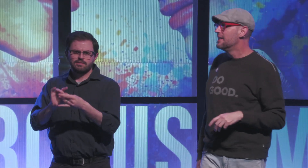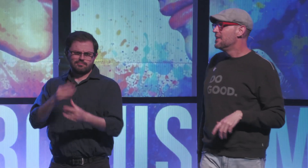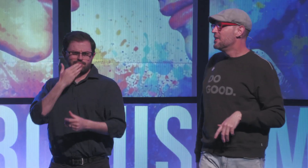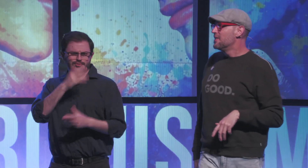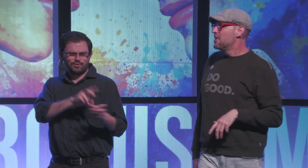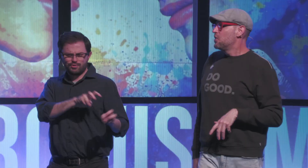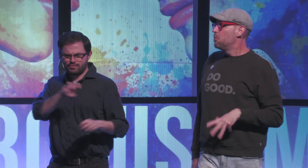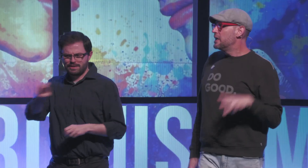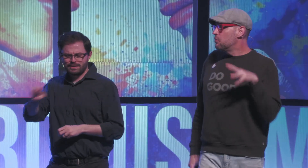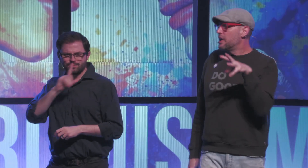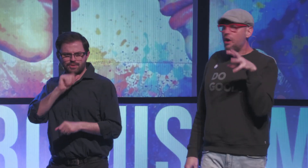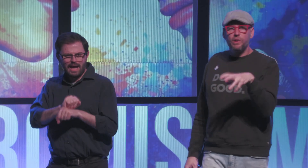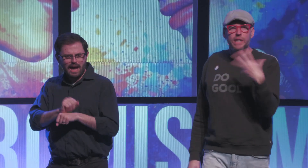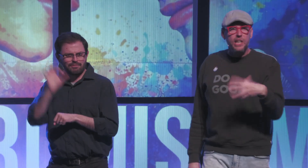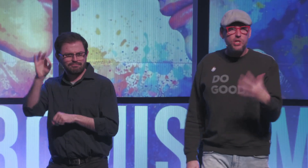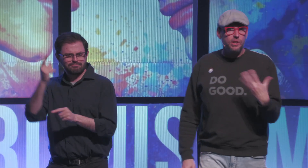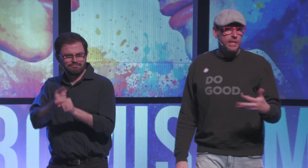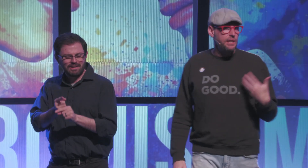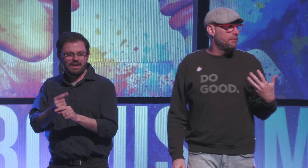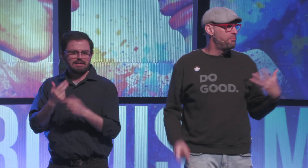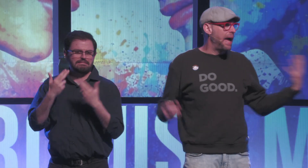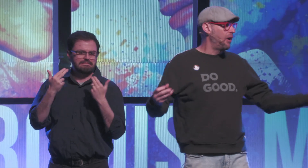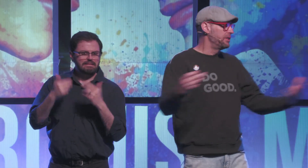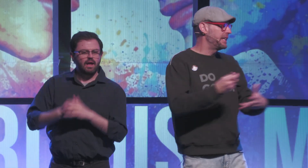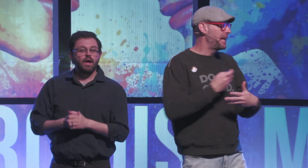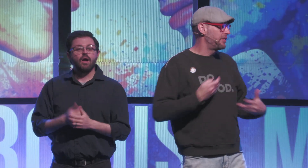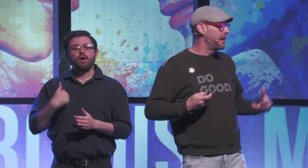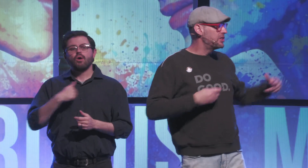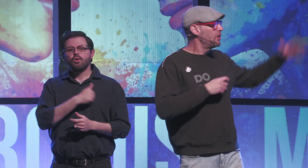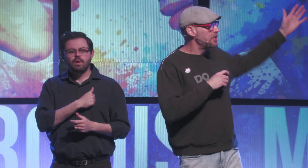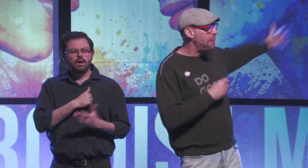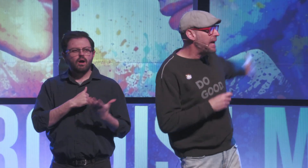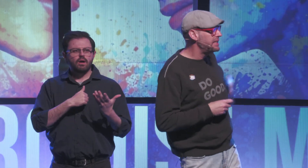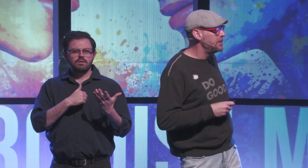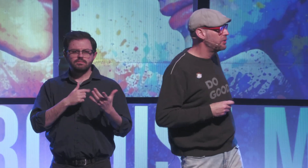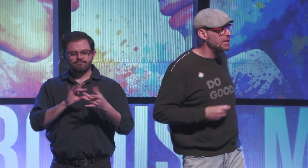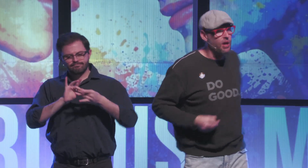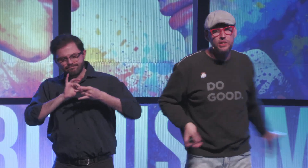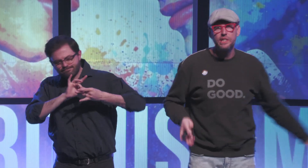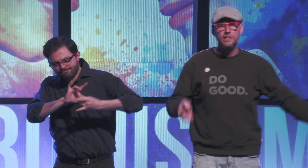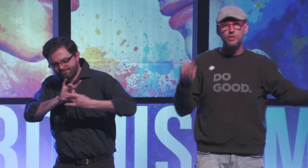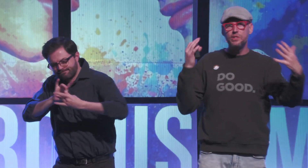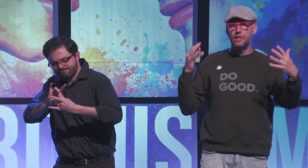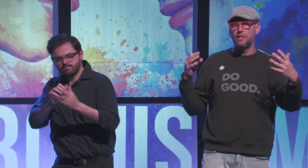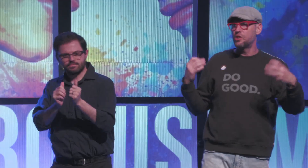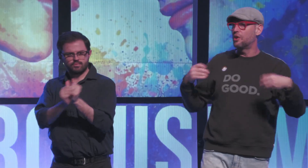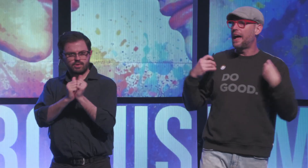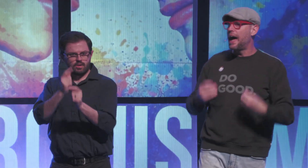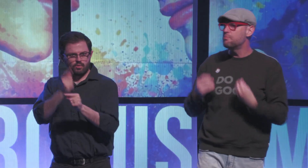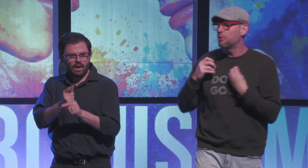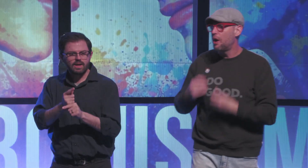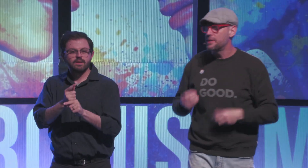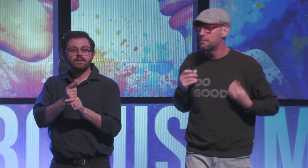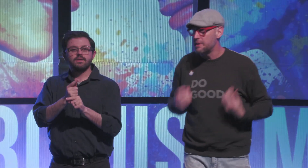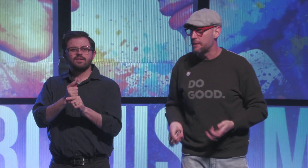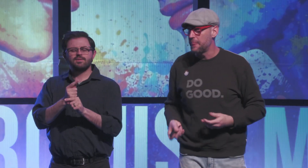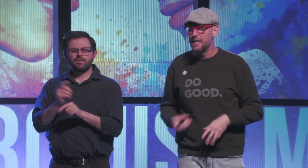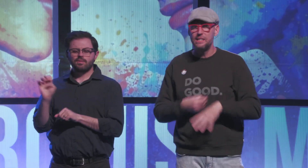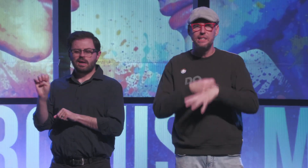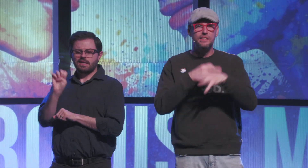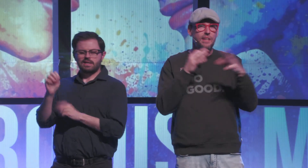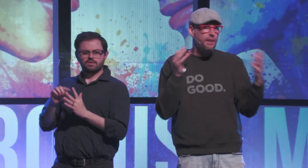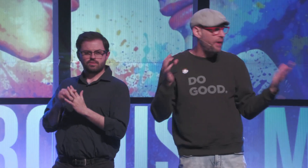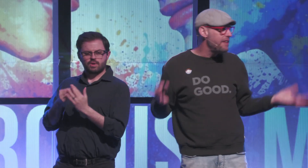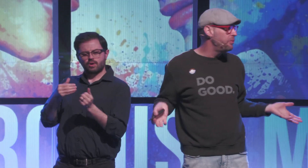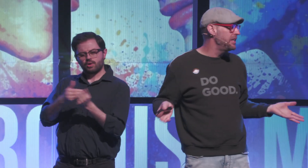right? We are relationally bound together. And so this past Easter, we launched this new series called I Promise Me. And